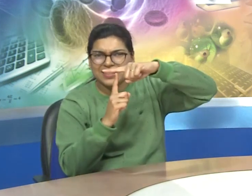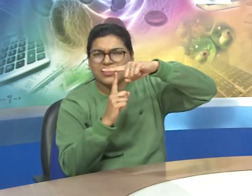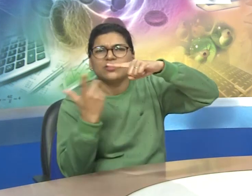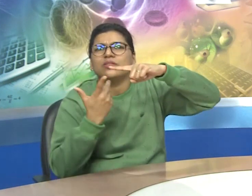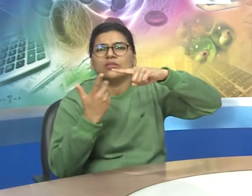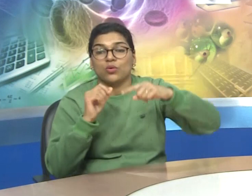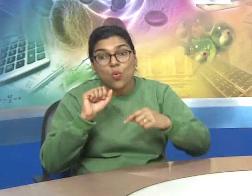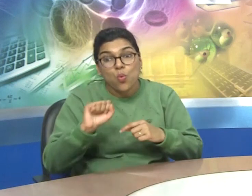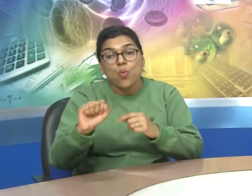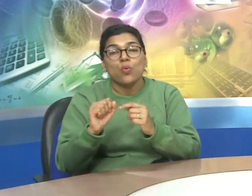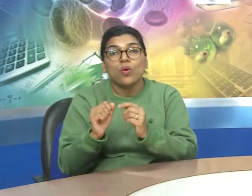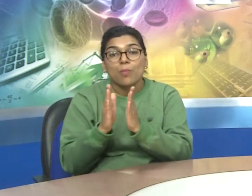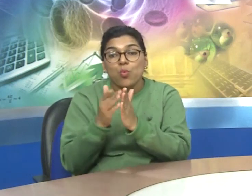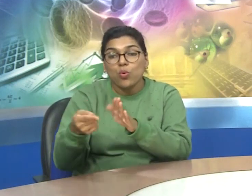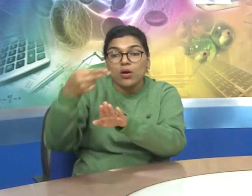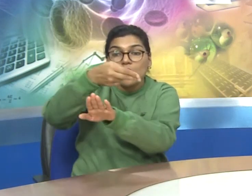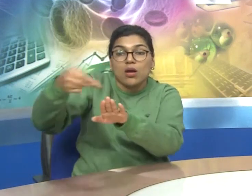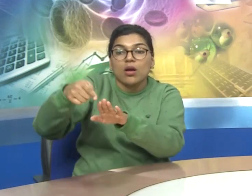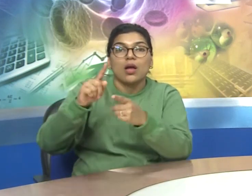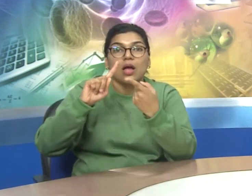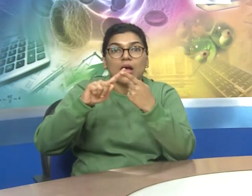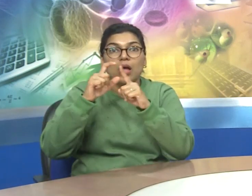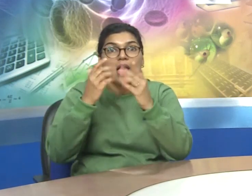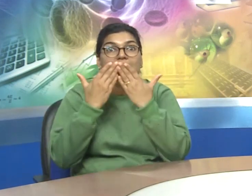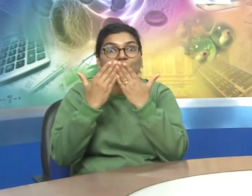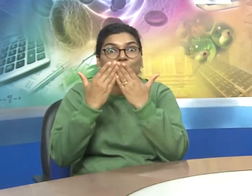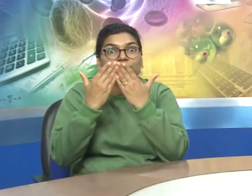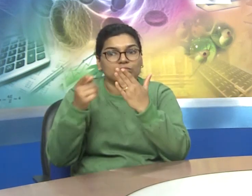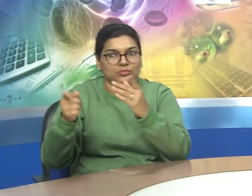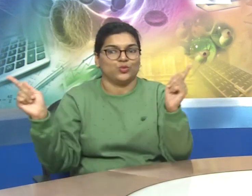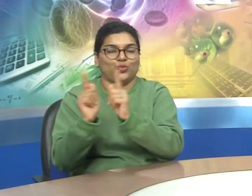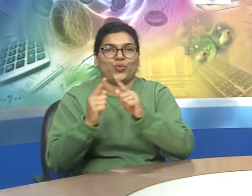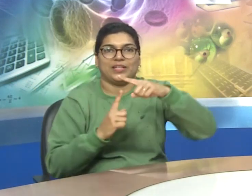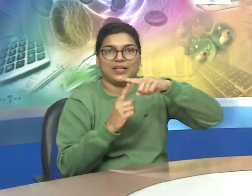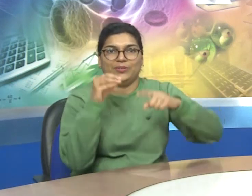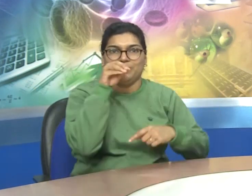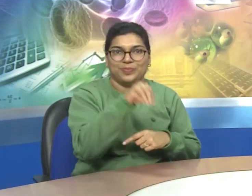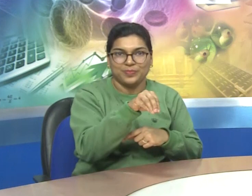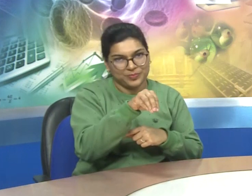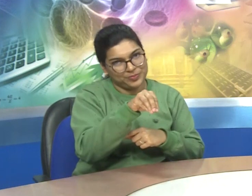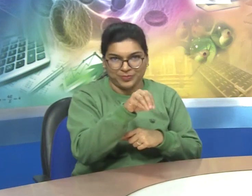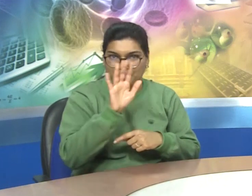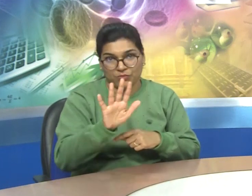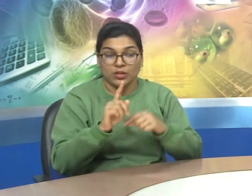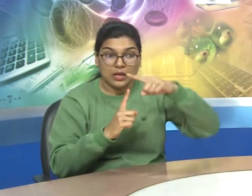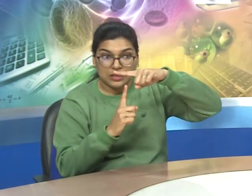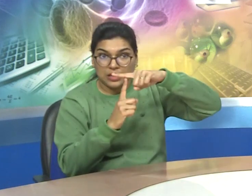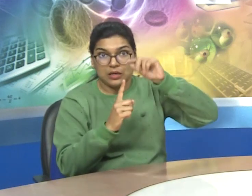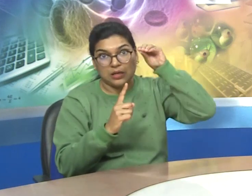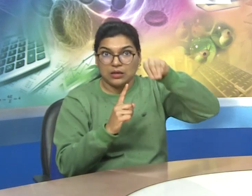Now here you can see the blue colored code number. So T is the code given for the education